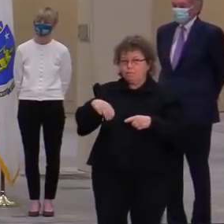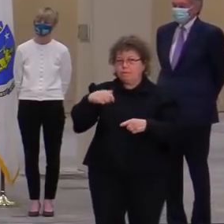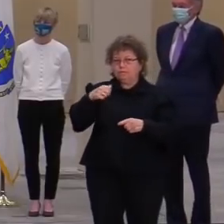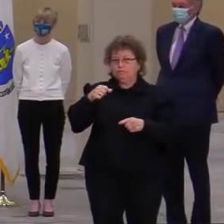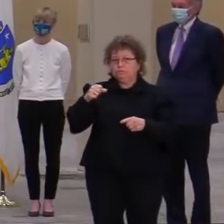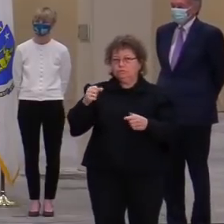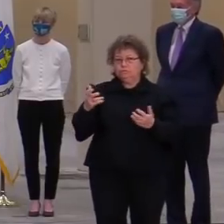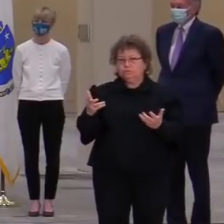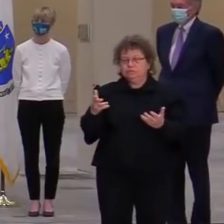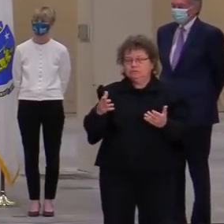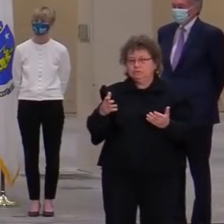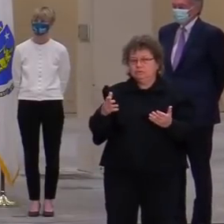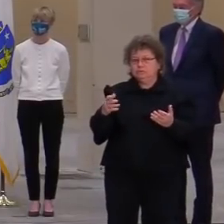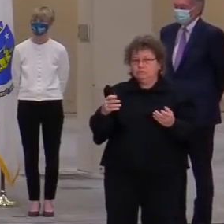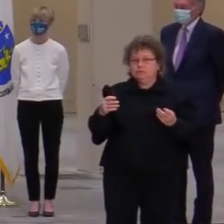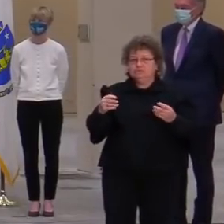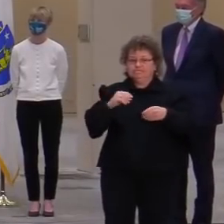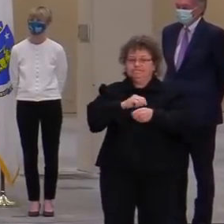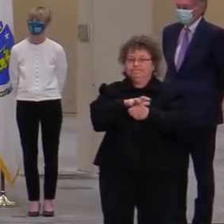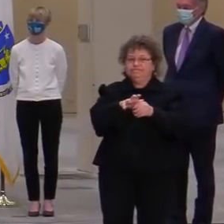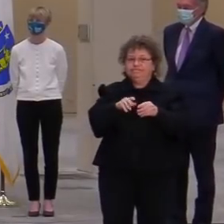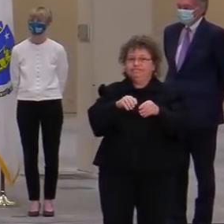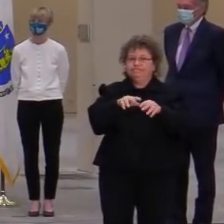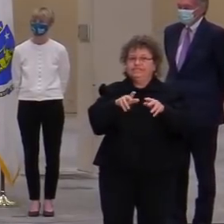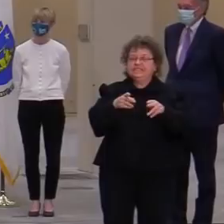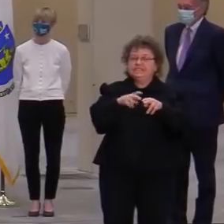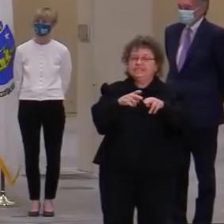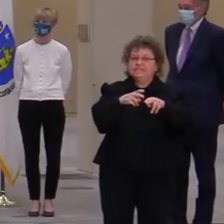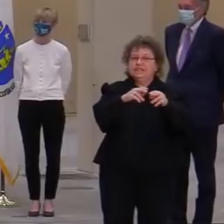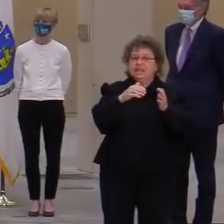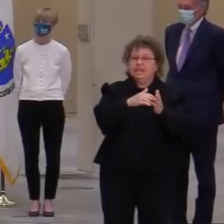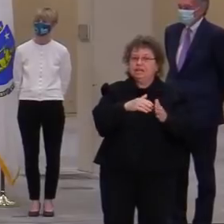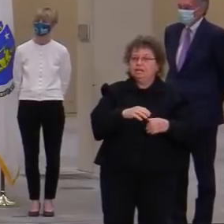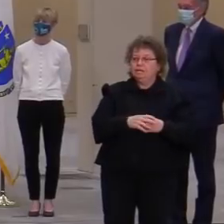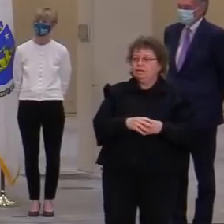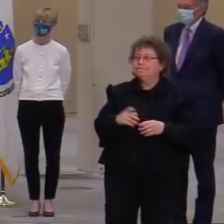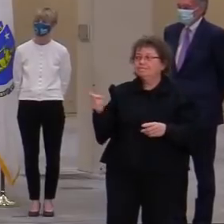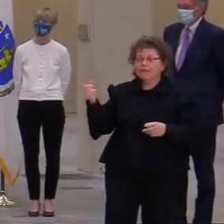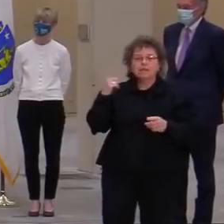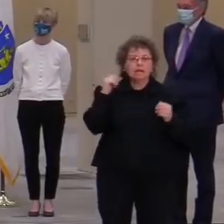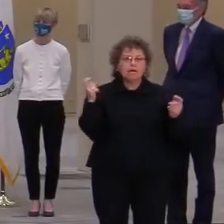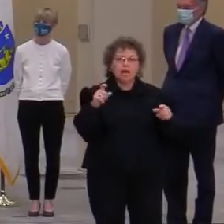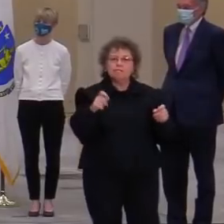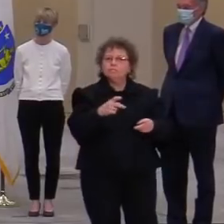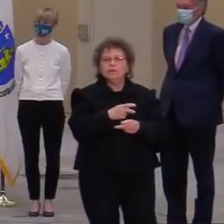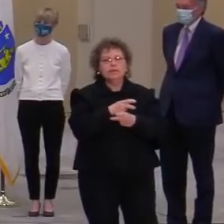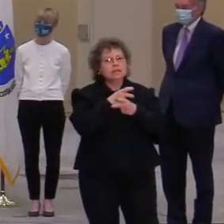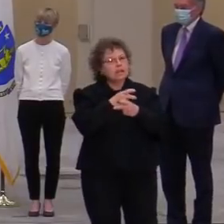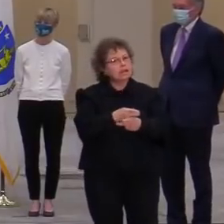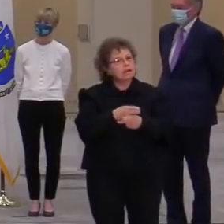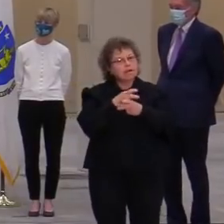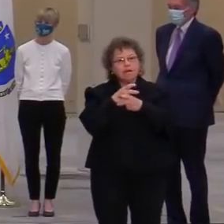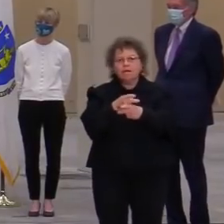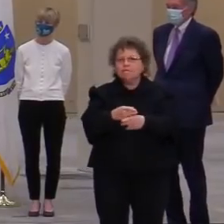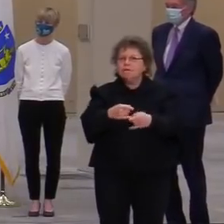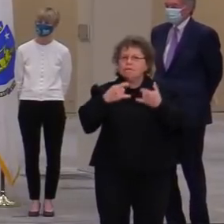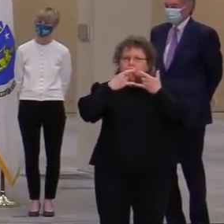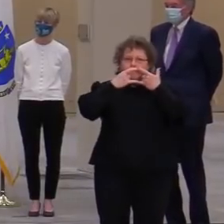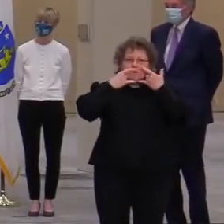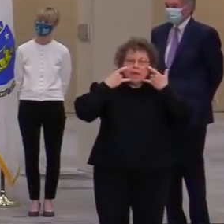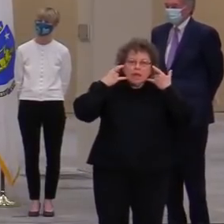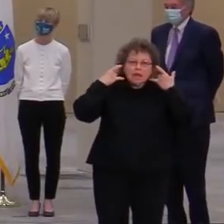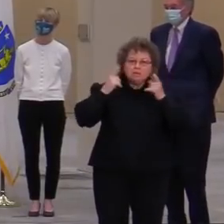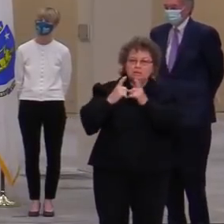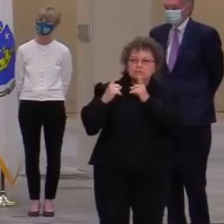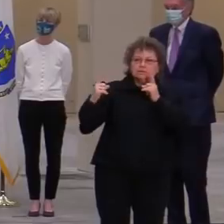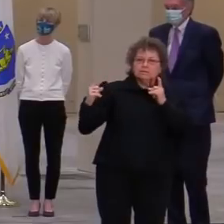I think that we all have to sort of take care and be careful doing our masks and social distancing as cases rise wherever